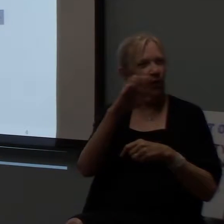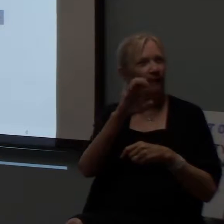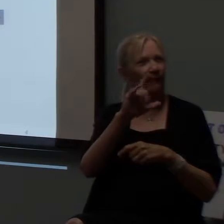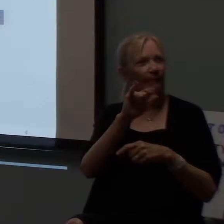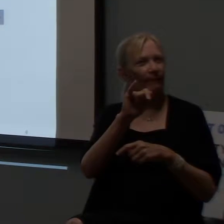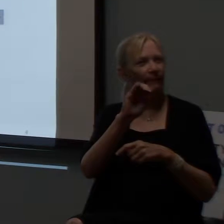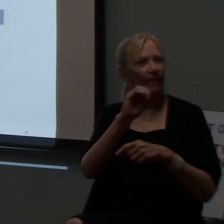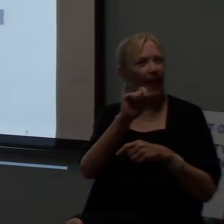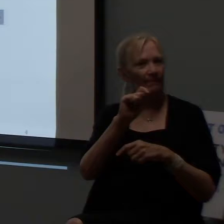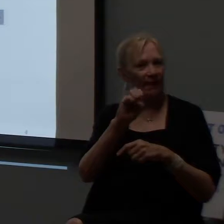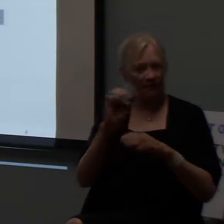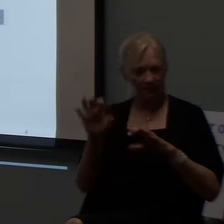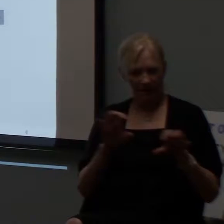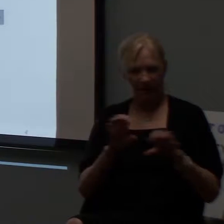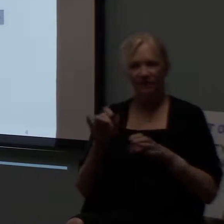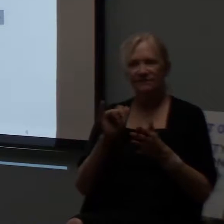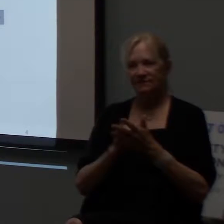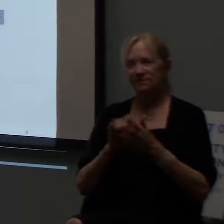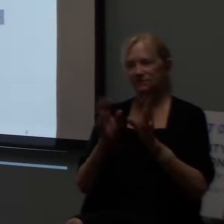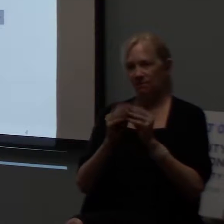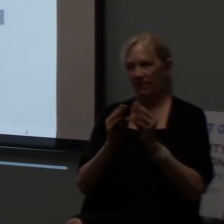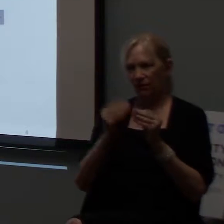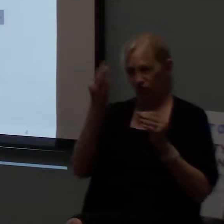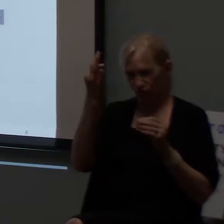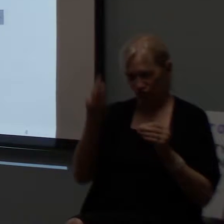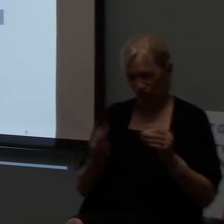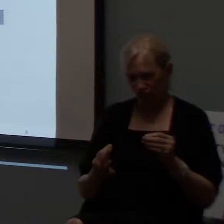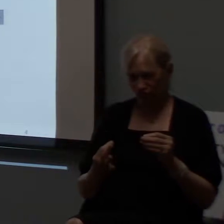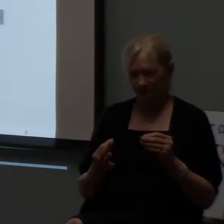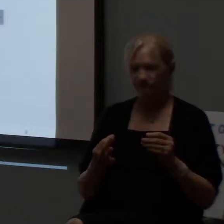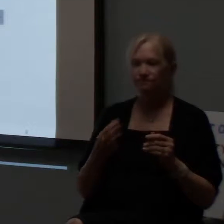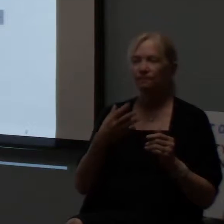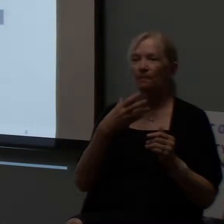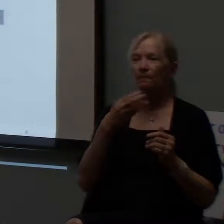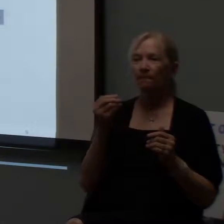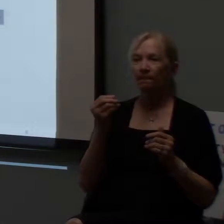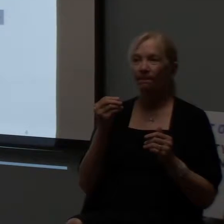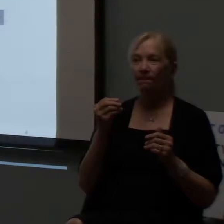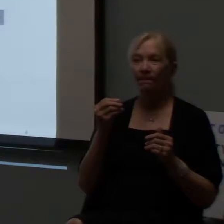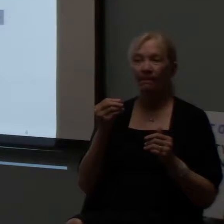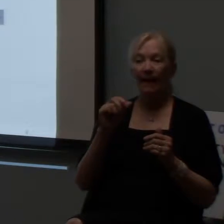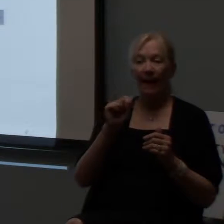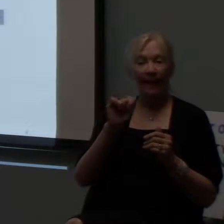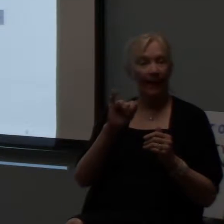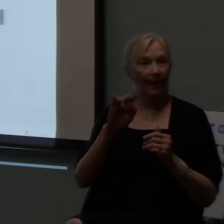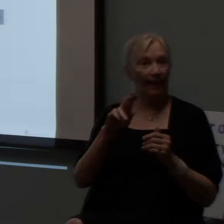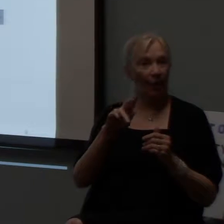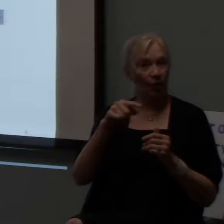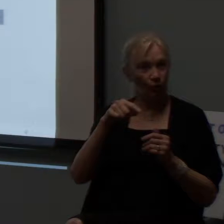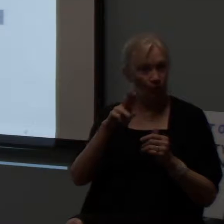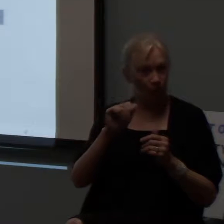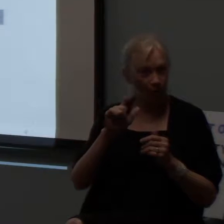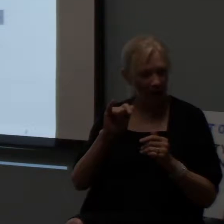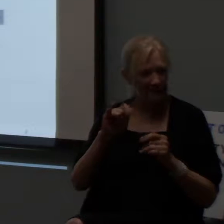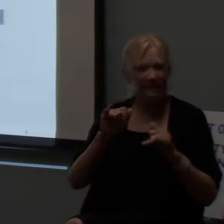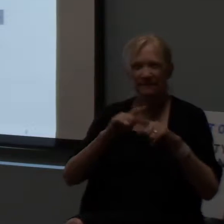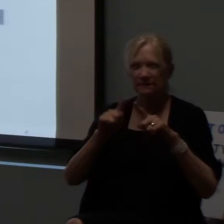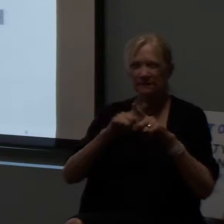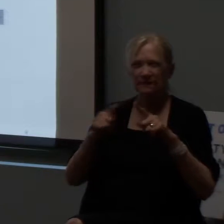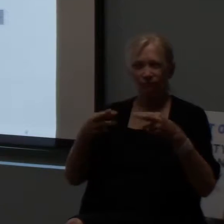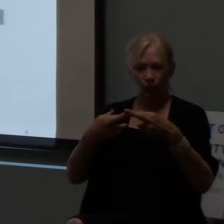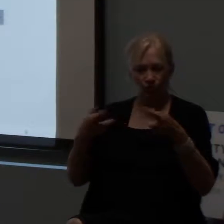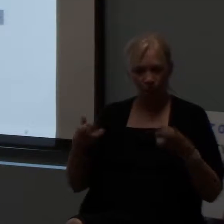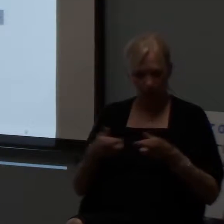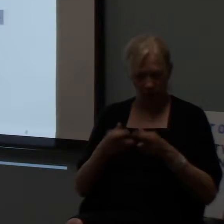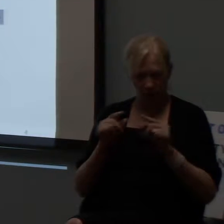have meetings on Fridays. Dr. Cog, the Air Quality Control Commission, all the different regional groups that